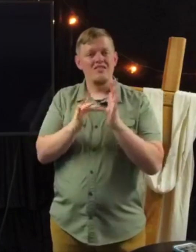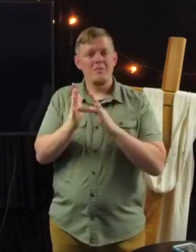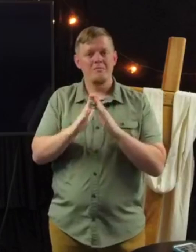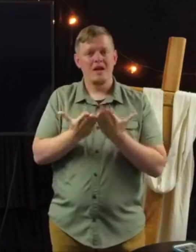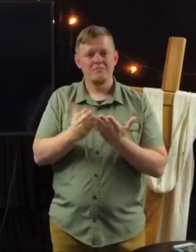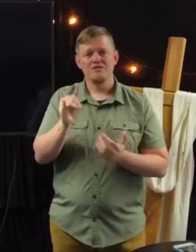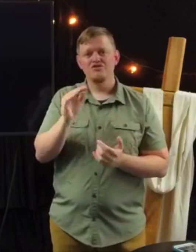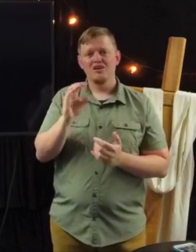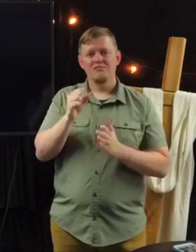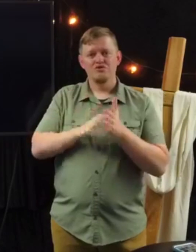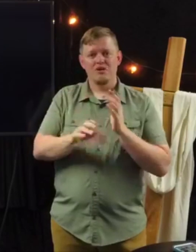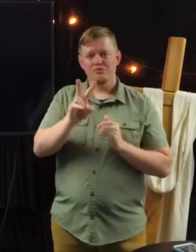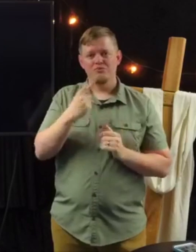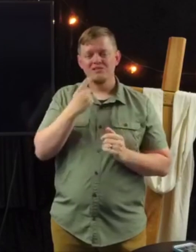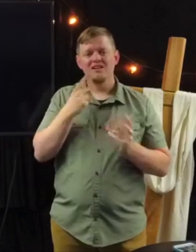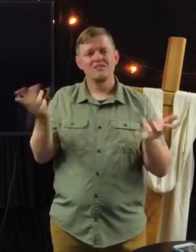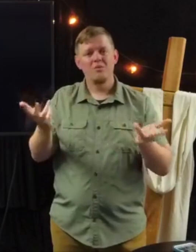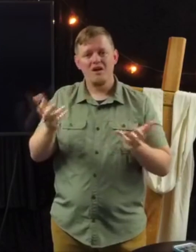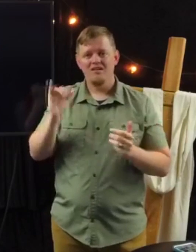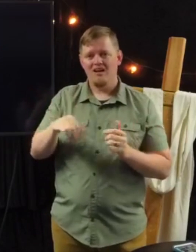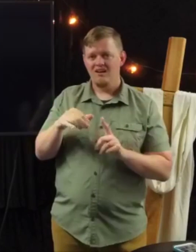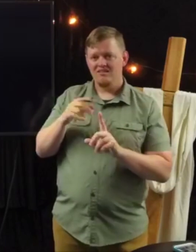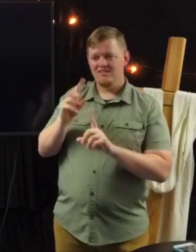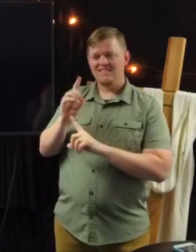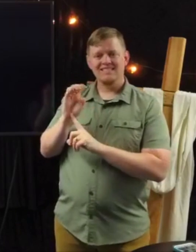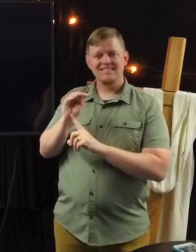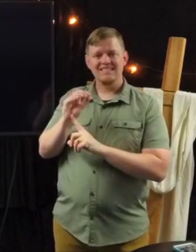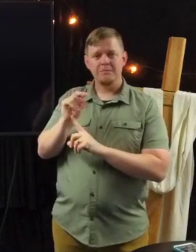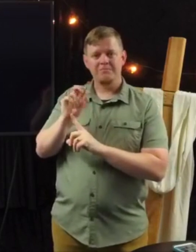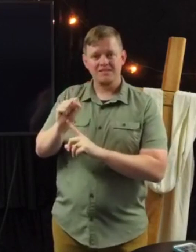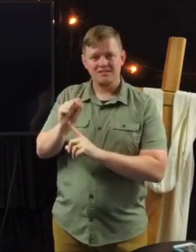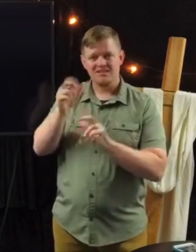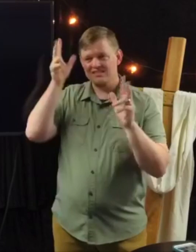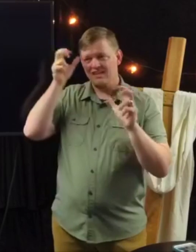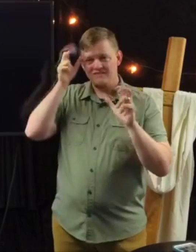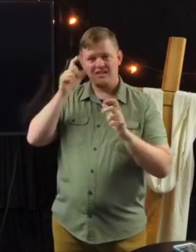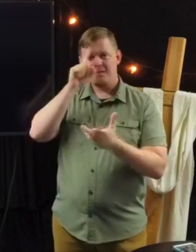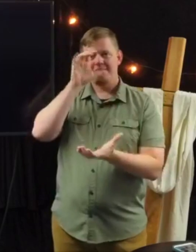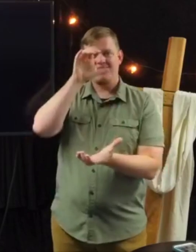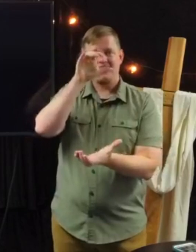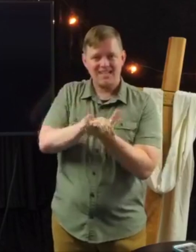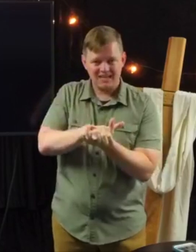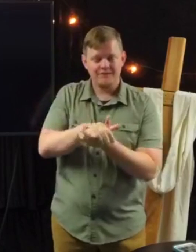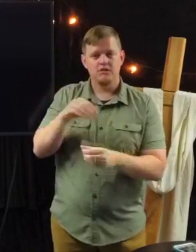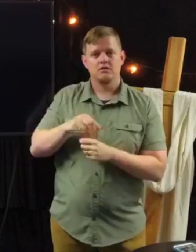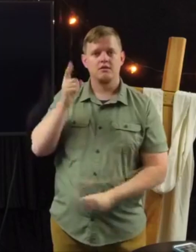God's Son. In the Bible, in James chapter 2, it says that the demons, the devil, believe